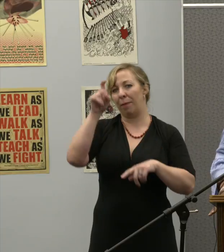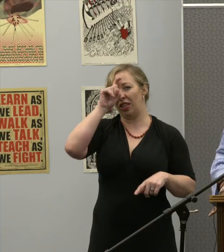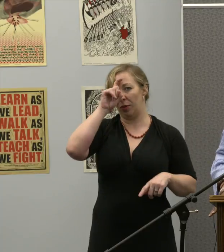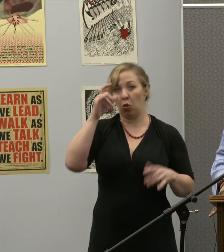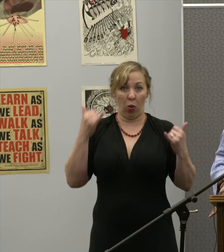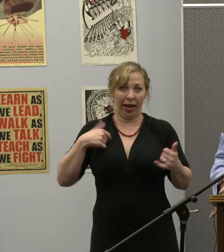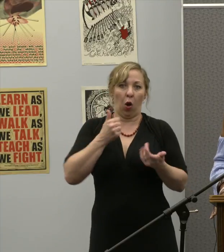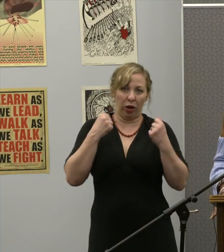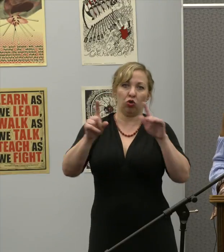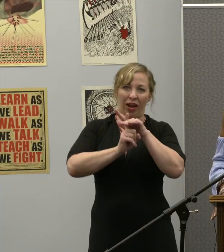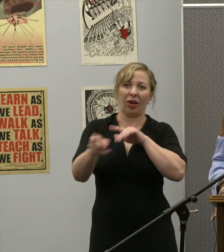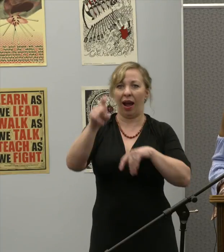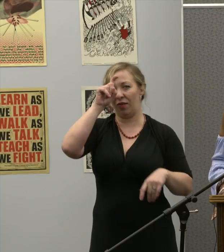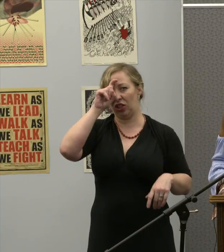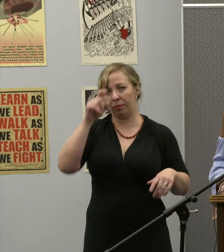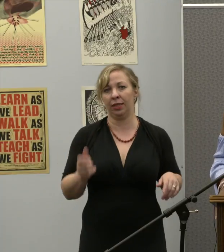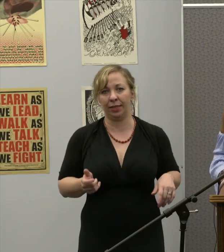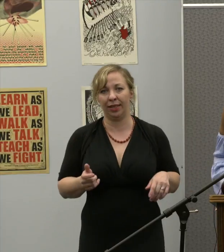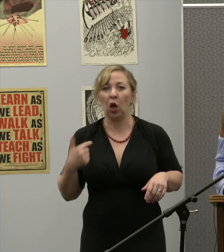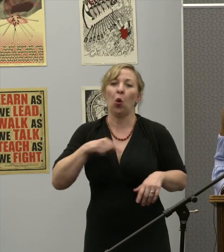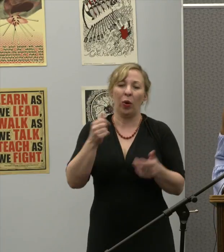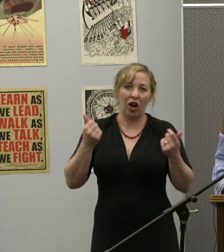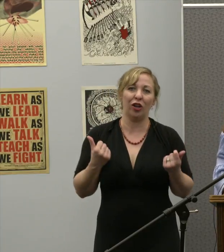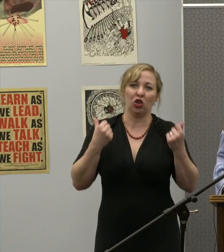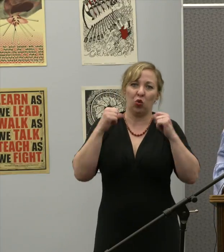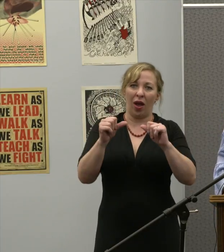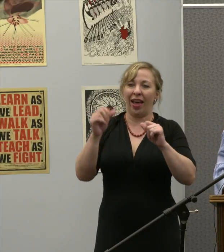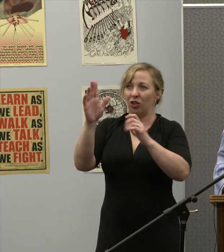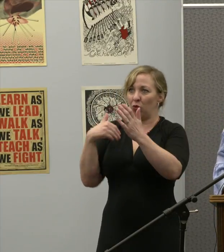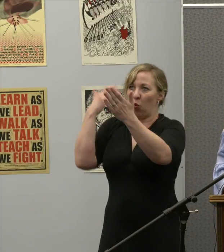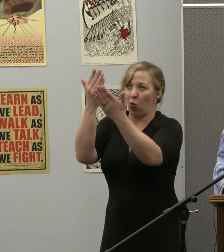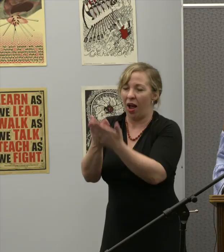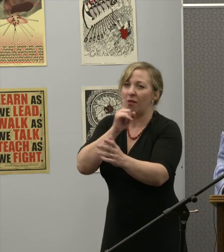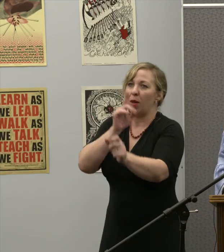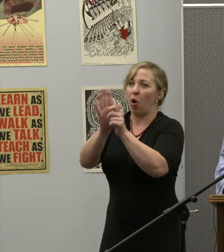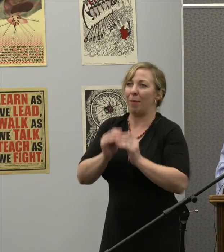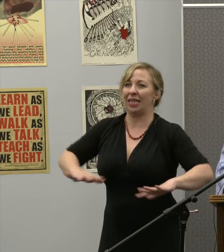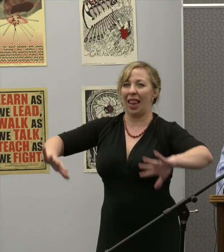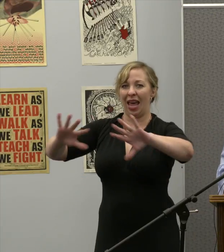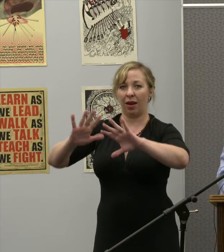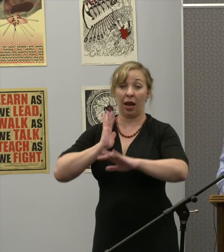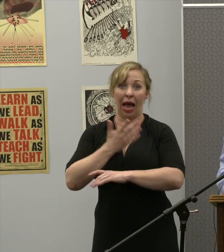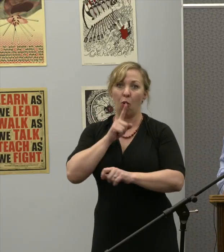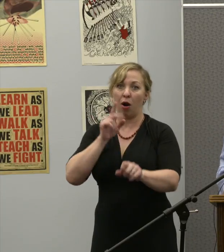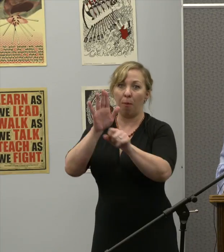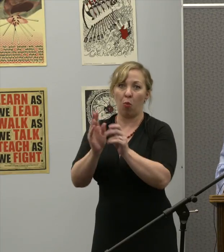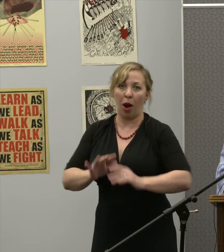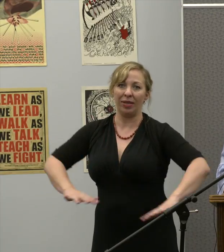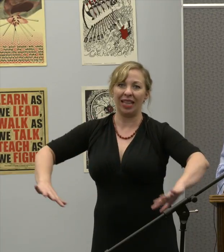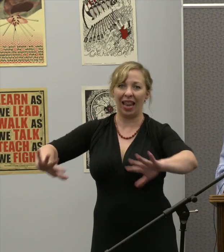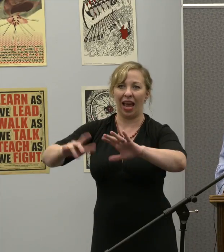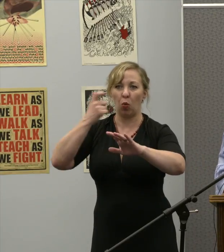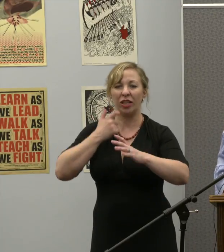get out of Egypt. Yeah. We are trying to get in the promised land. Yeah. Our promised land was just said to you out